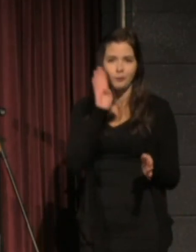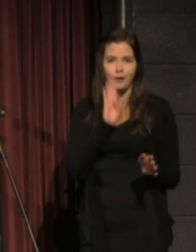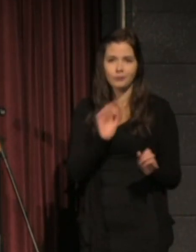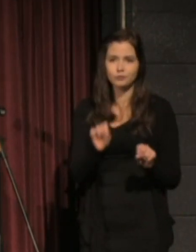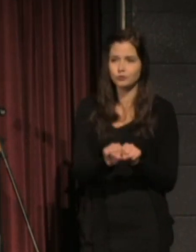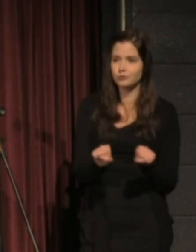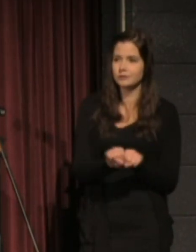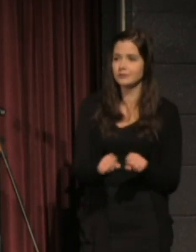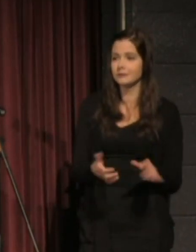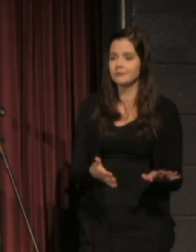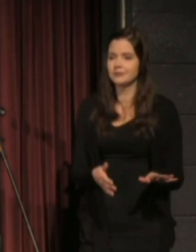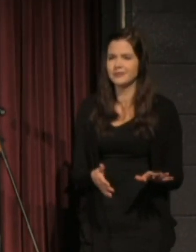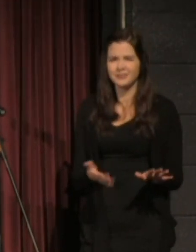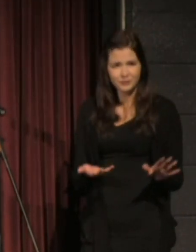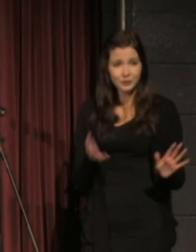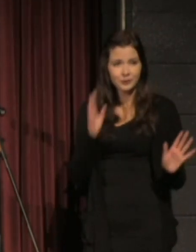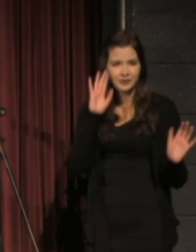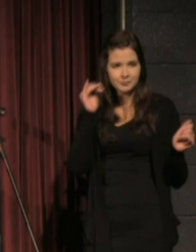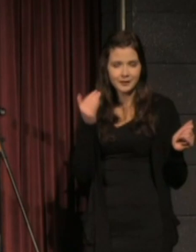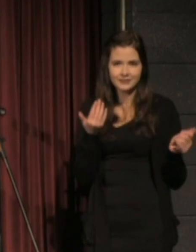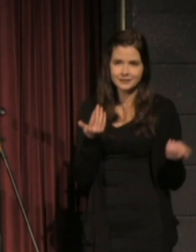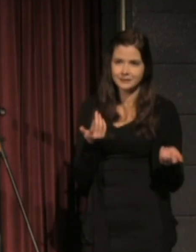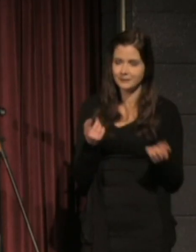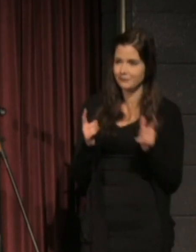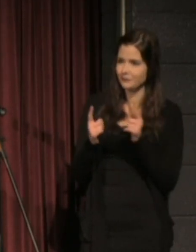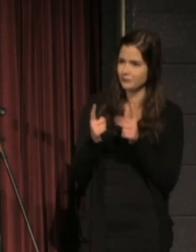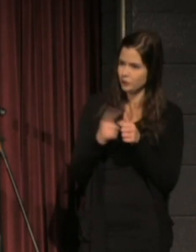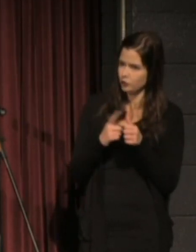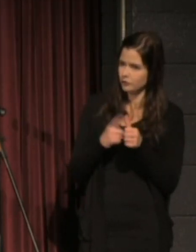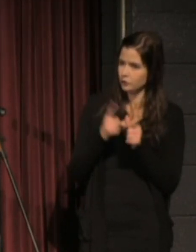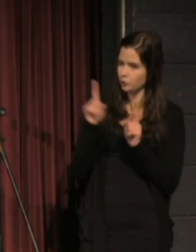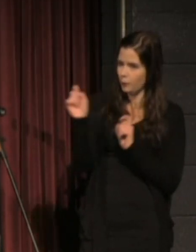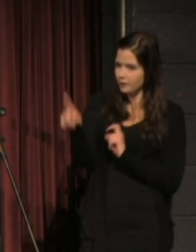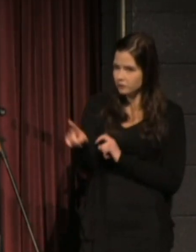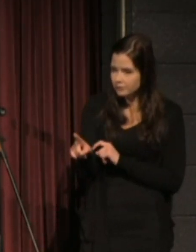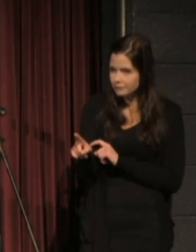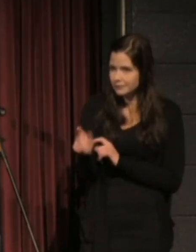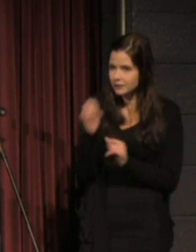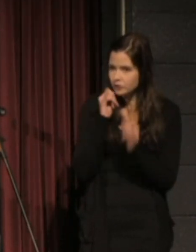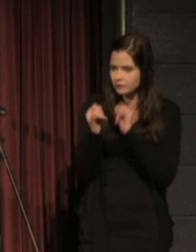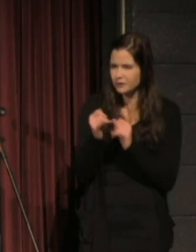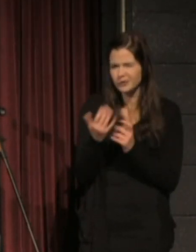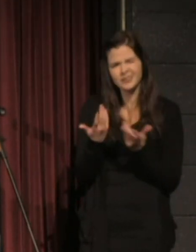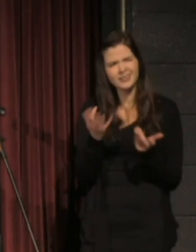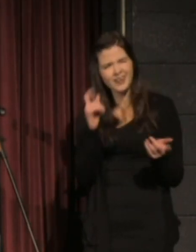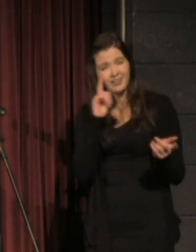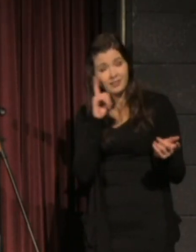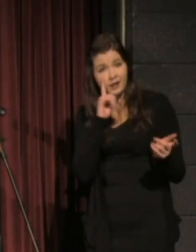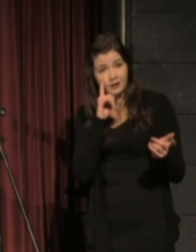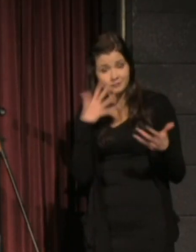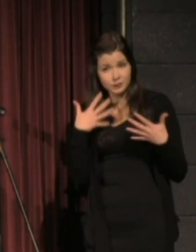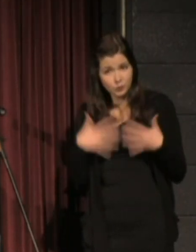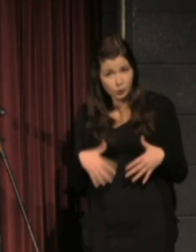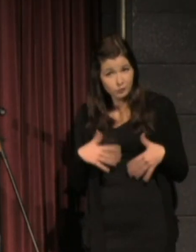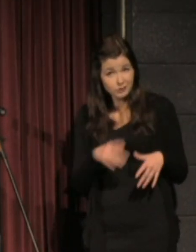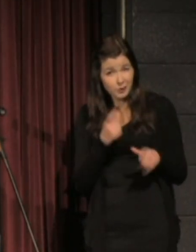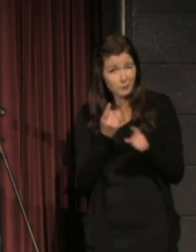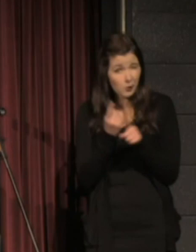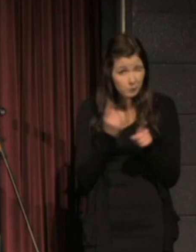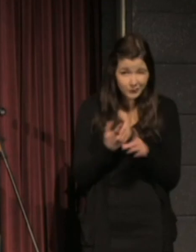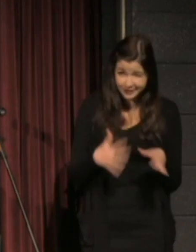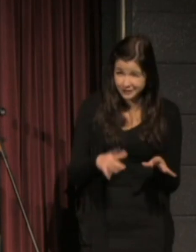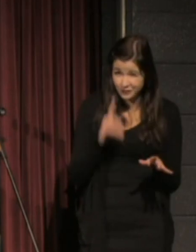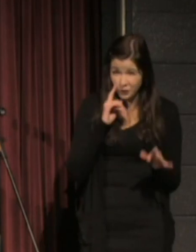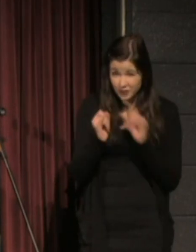So, as can be expected, one of her very first questions for me in that interview was whether I thought what I was wearing was appropriate